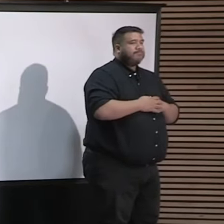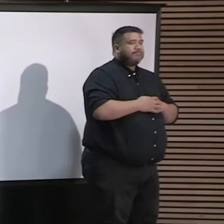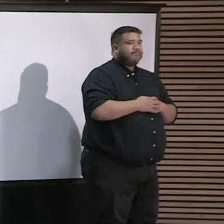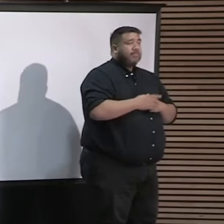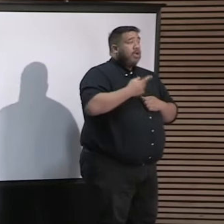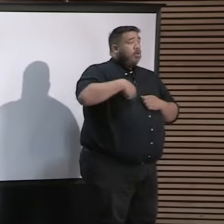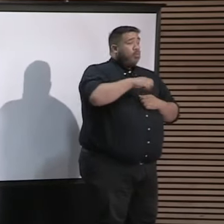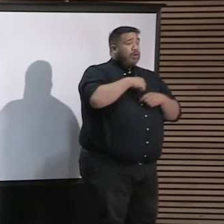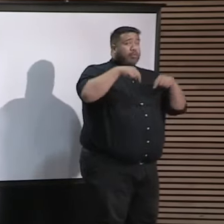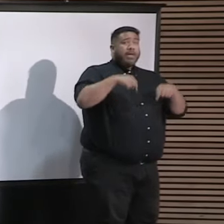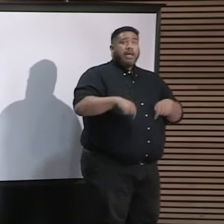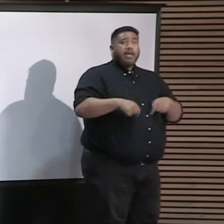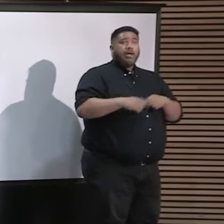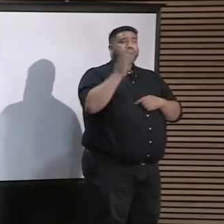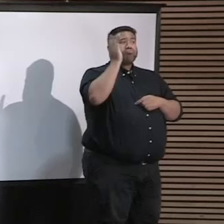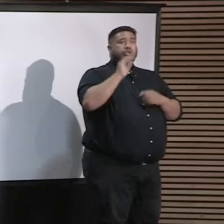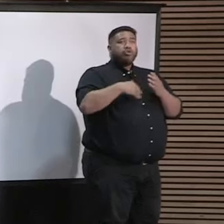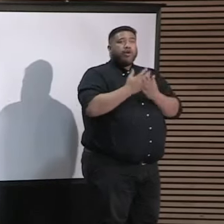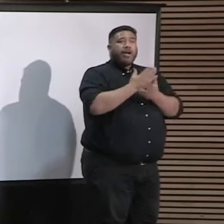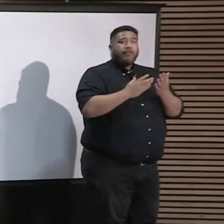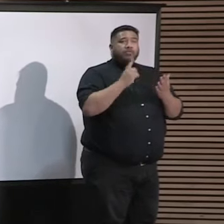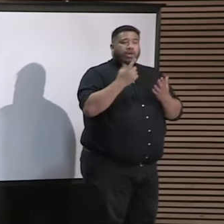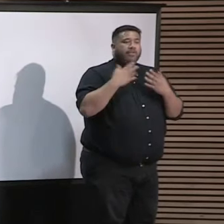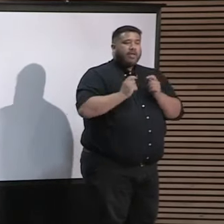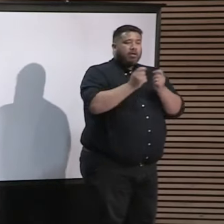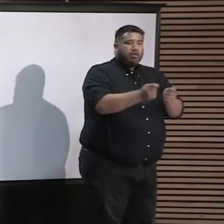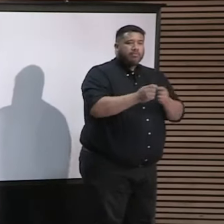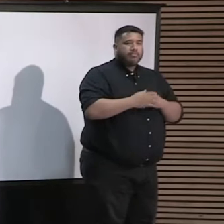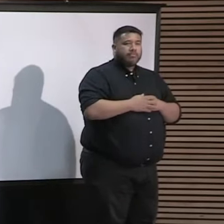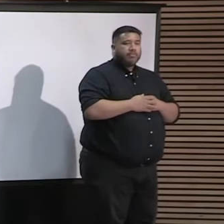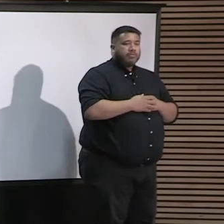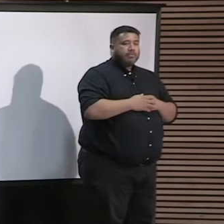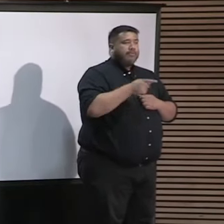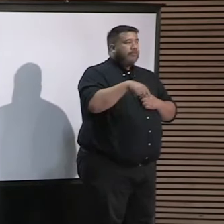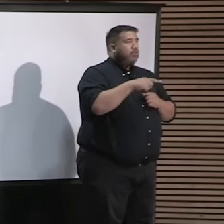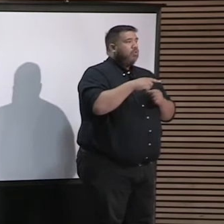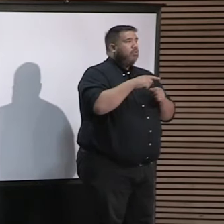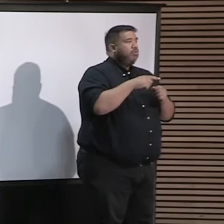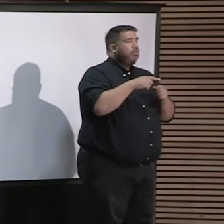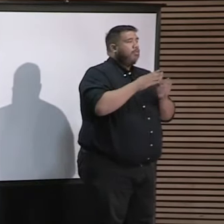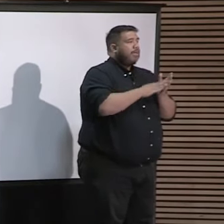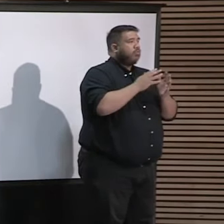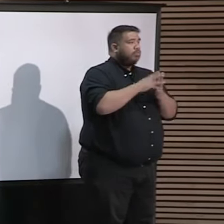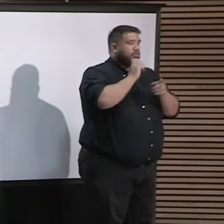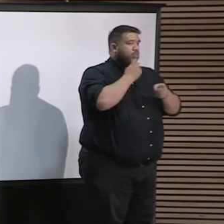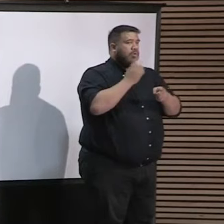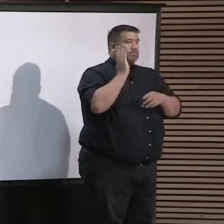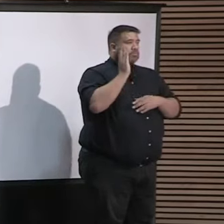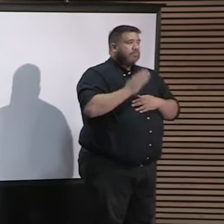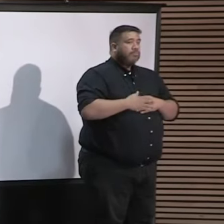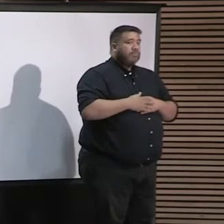until about 5:30, and then we will hand over. How likely is it that Toba, you can go first. How likely is it that there's another cluster linked to this US